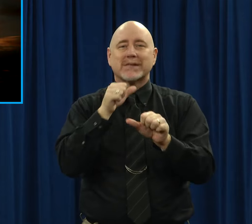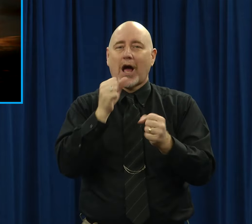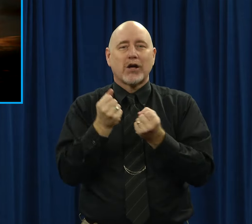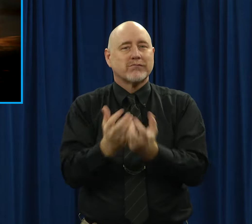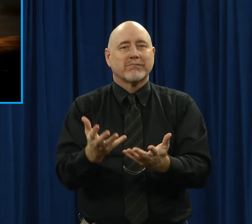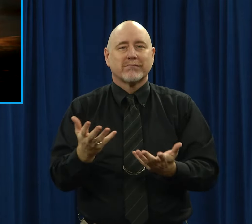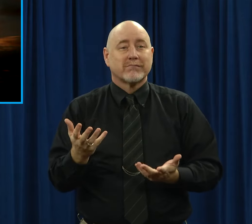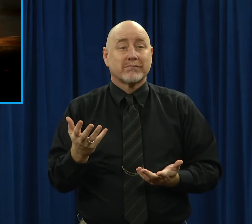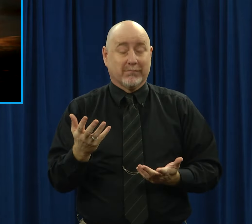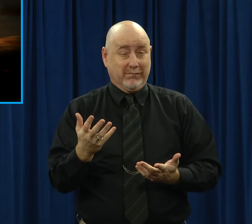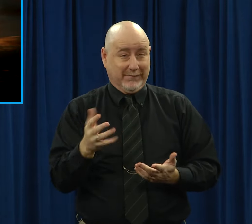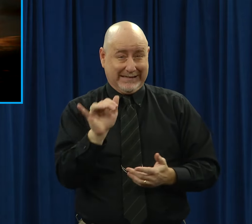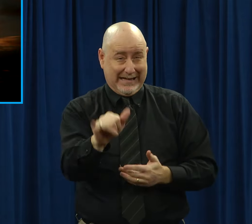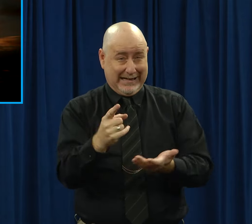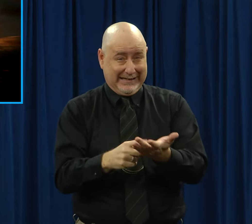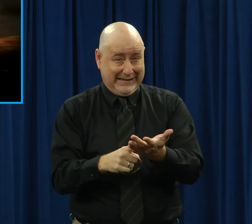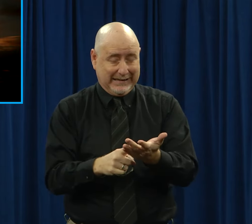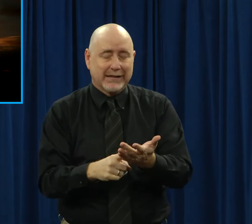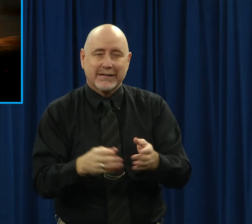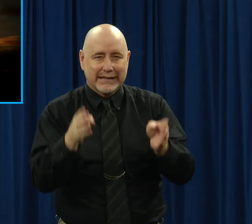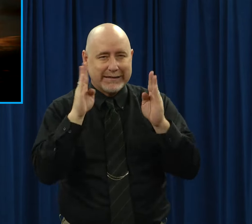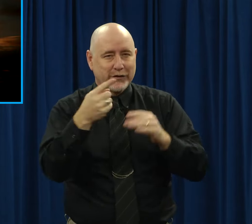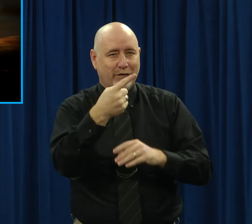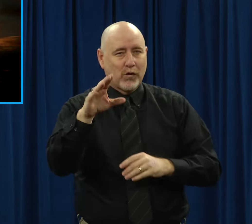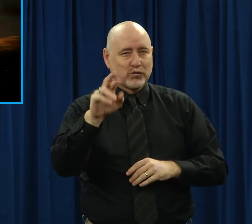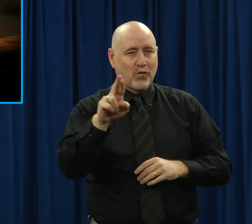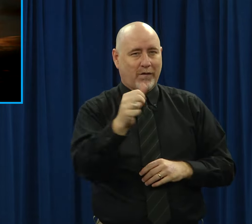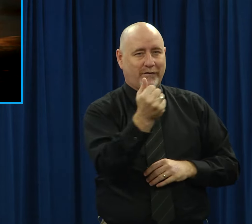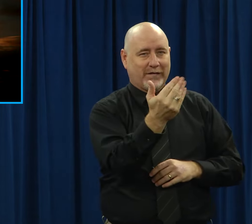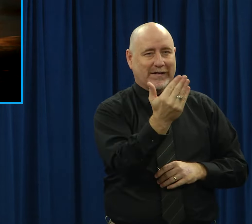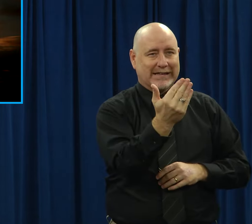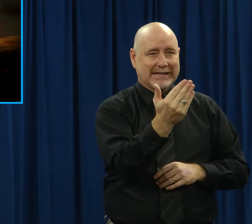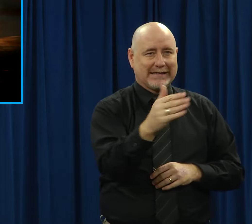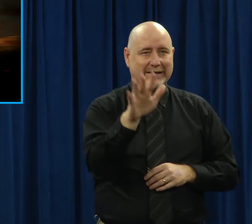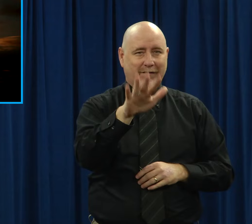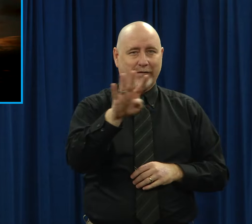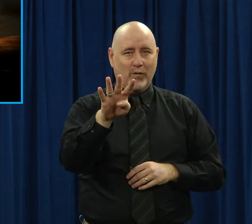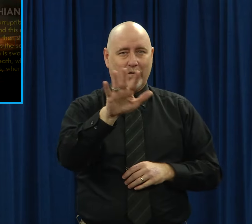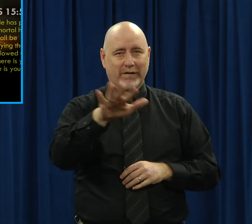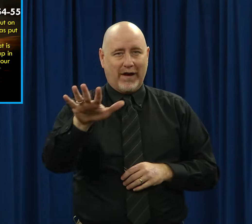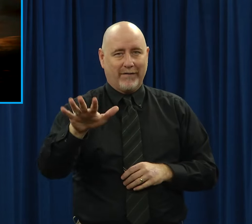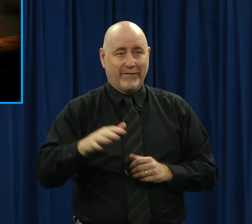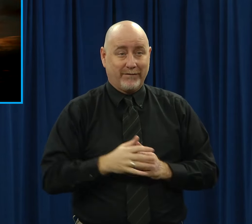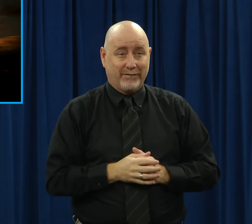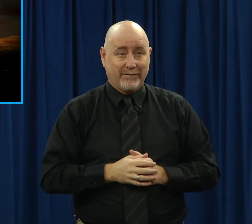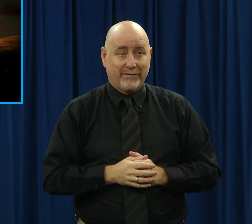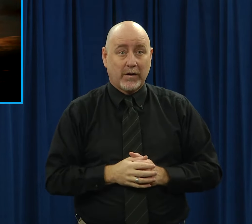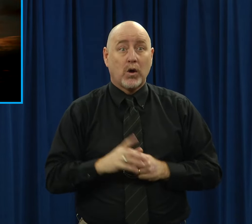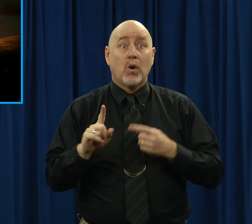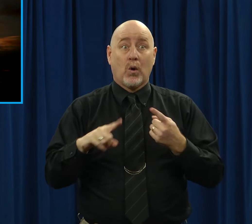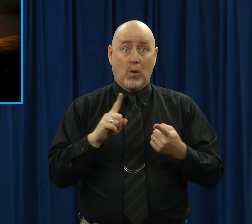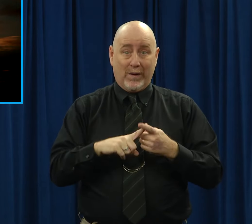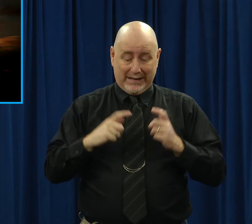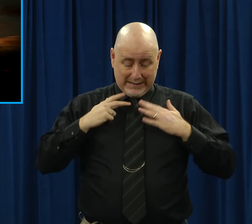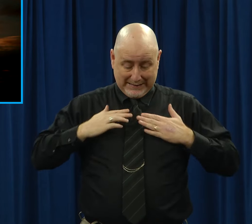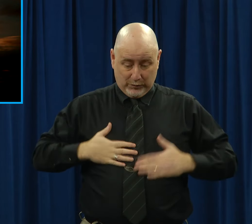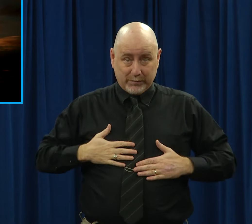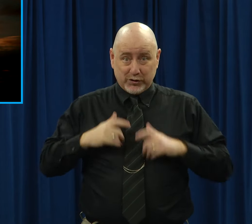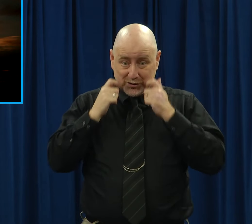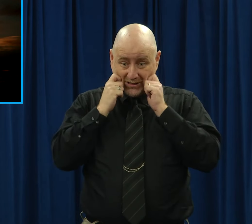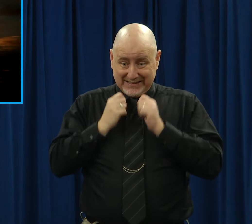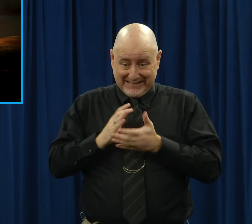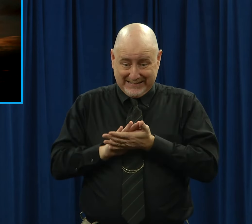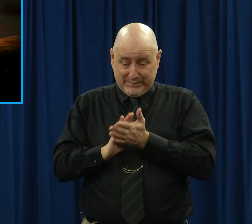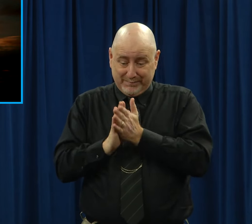spiritual bodies. Now, with that in mind, listen to 1 Corinthians 15, 54 and 55. So when